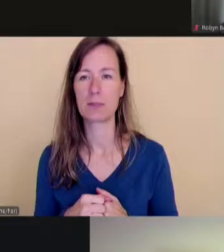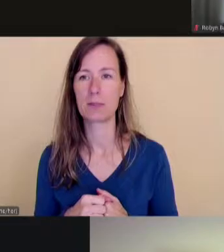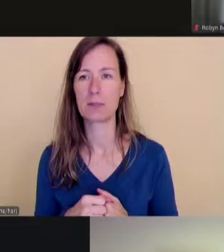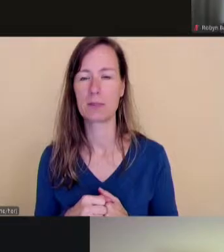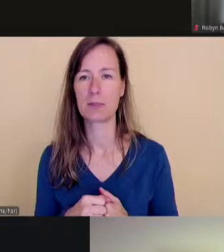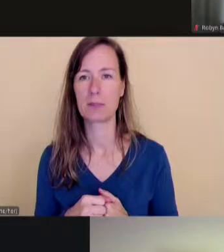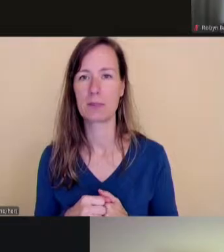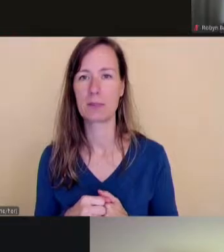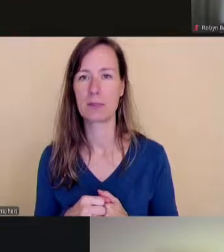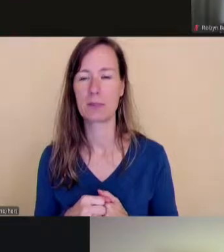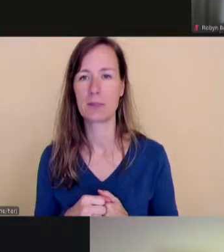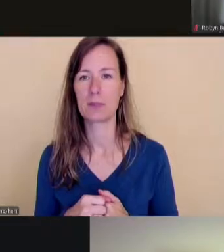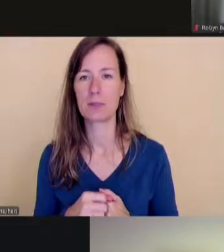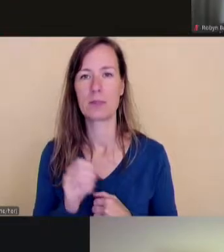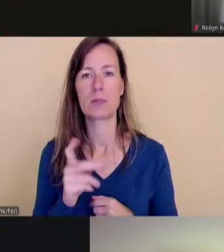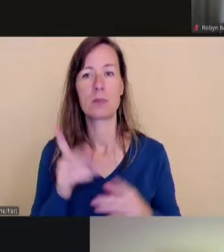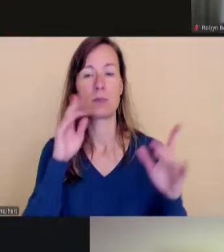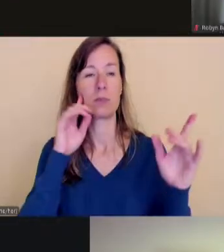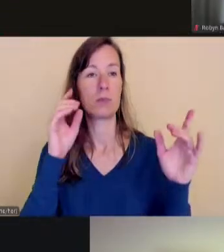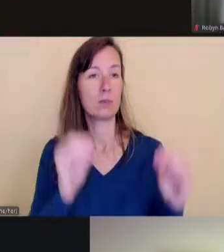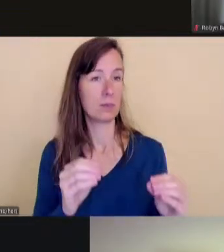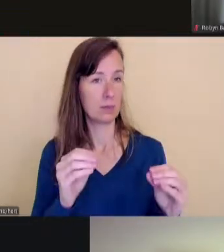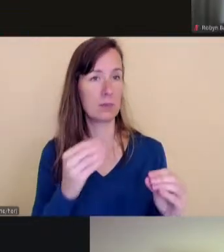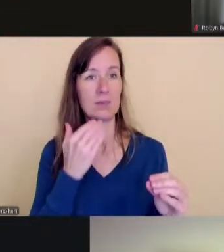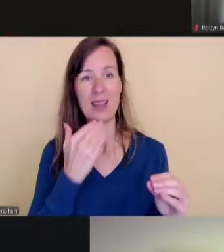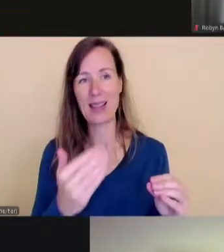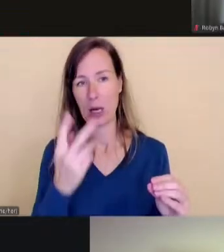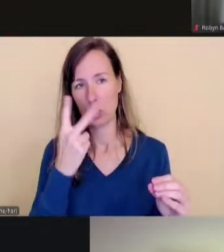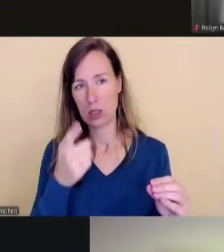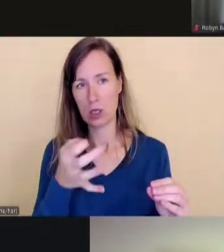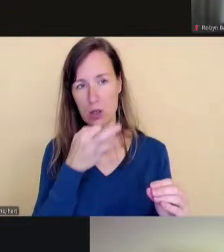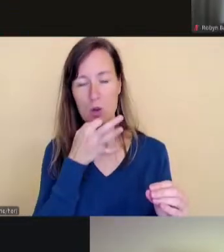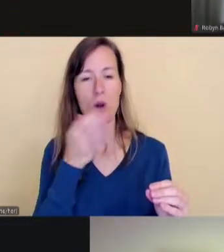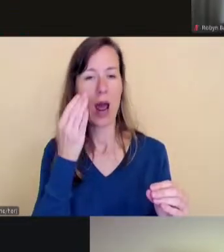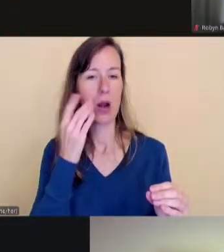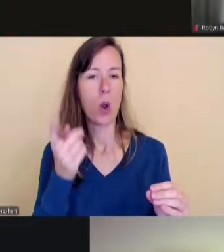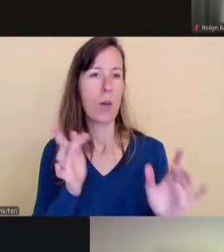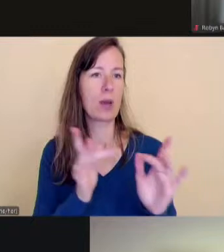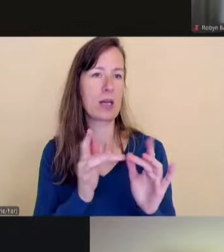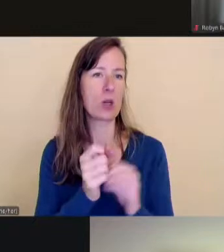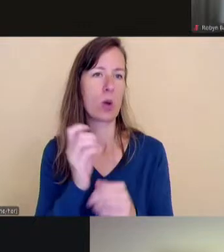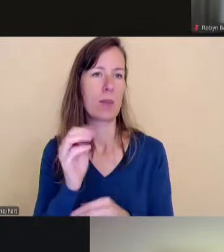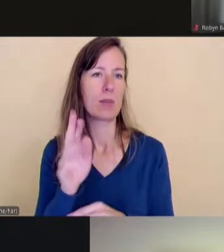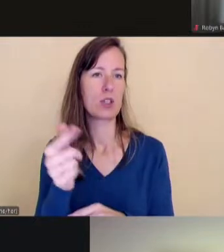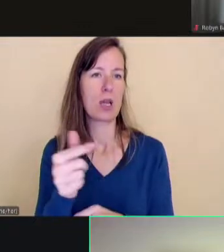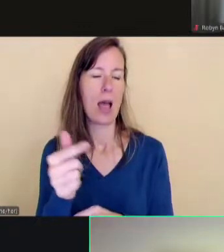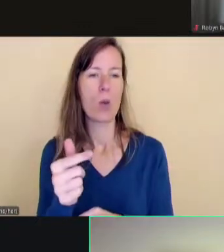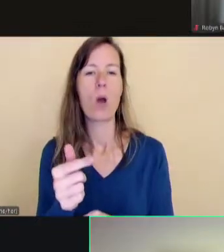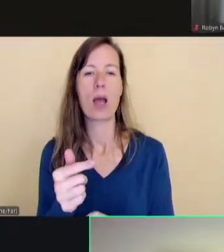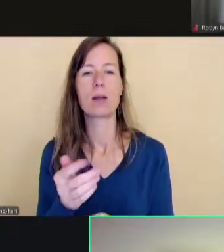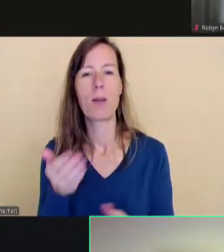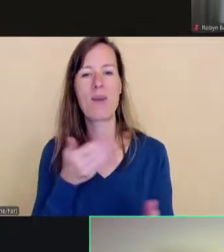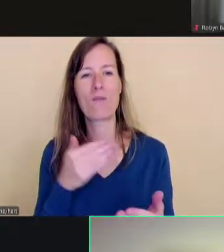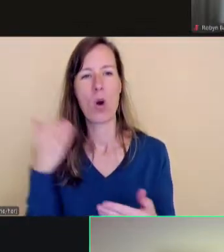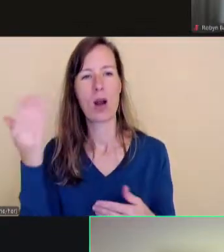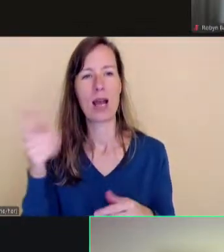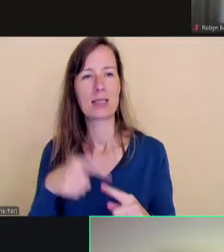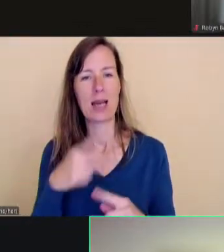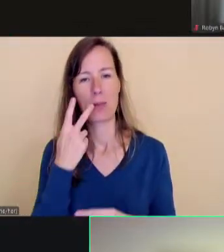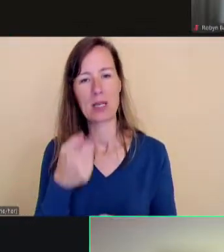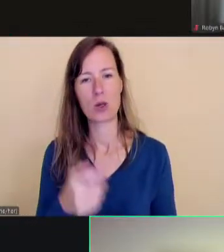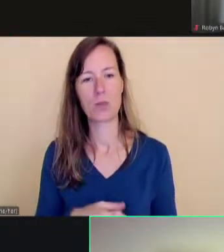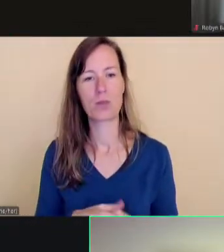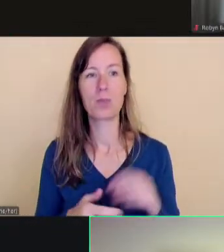Okay, hearing none, thank you. And again, we'll see you soon. And I know you'll be in touch with Mr. Galloway before you see us again. Yes, sir. Thank you. Good